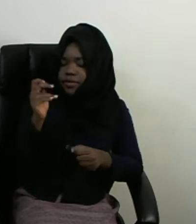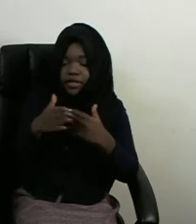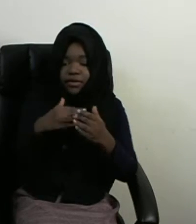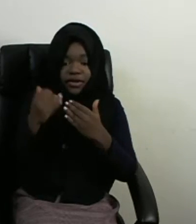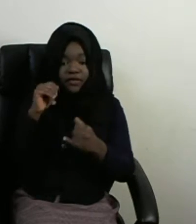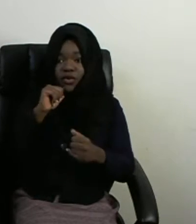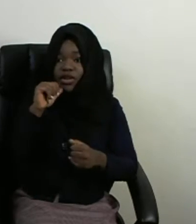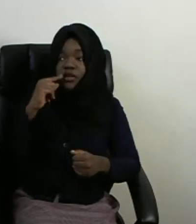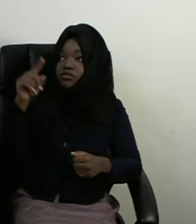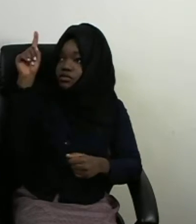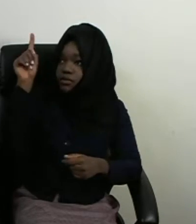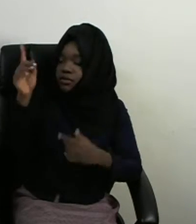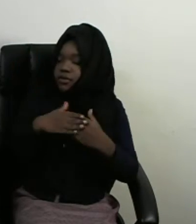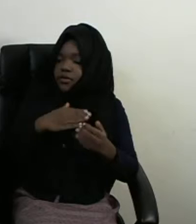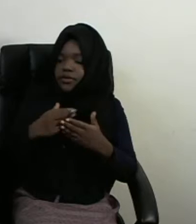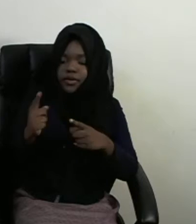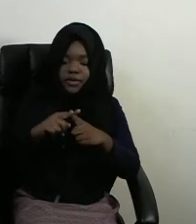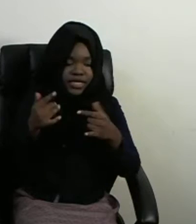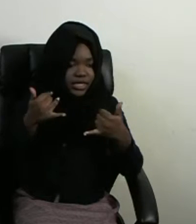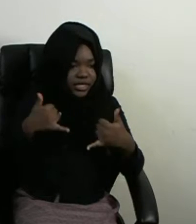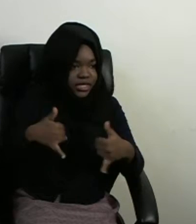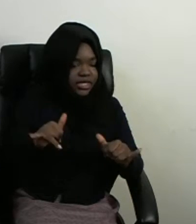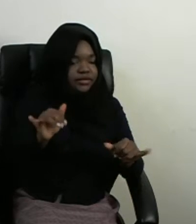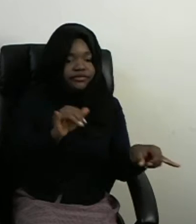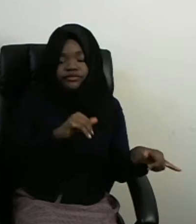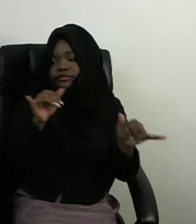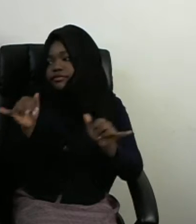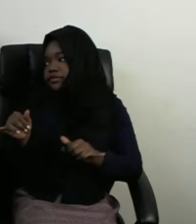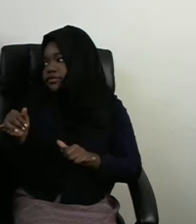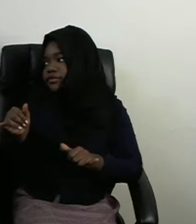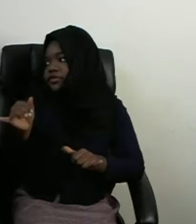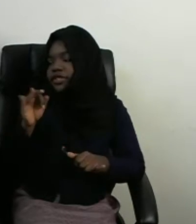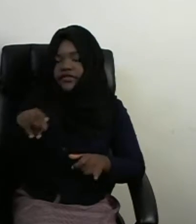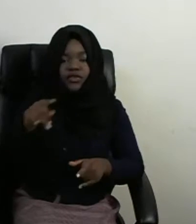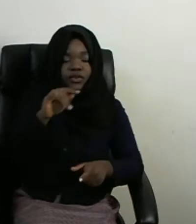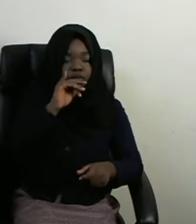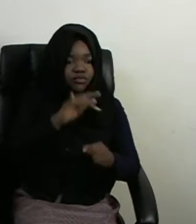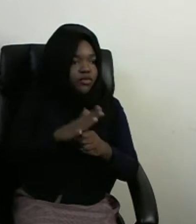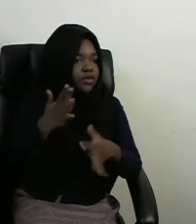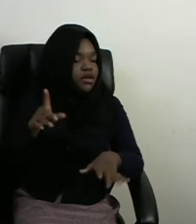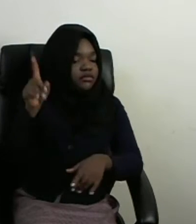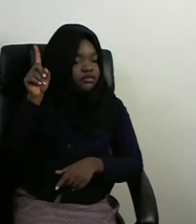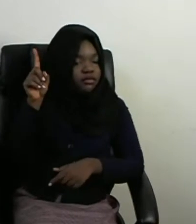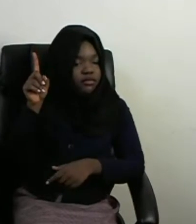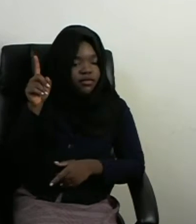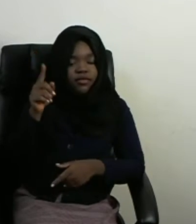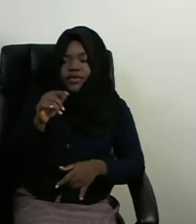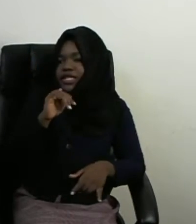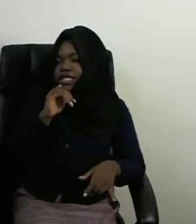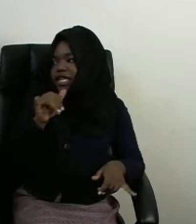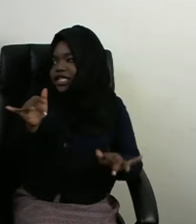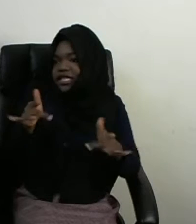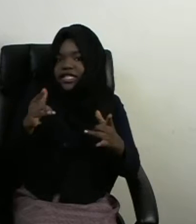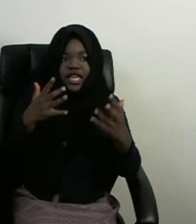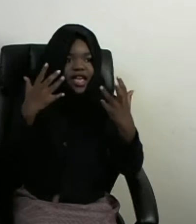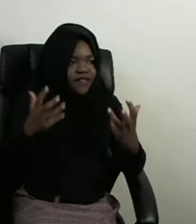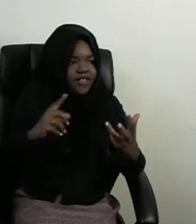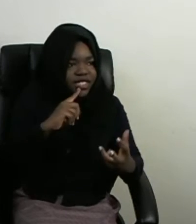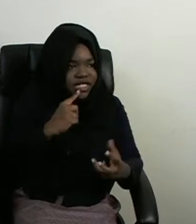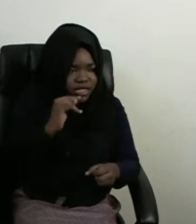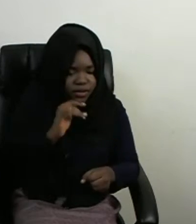don't swear, but it is like if you had sworn, it's not light.